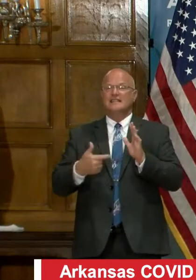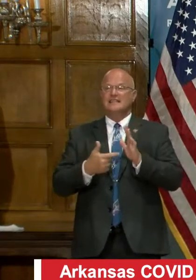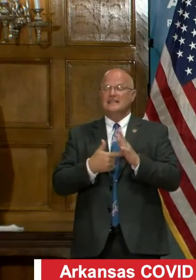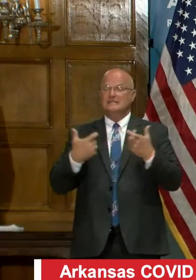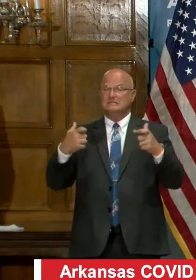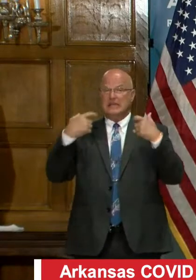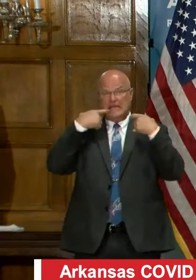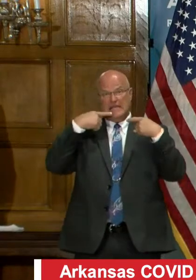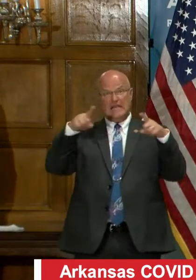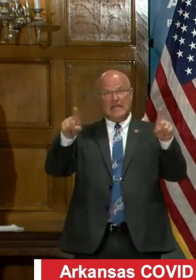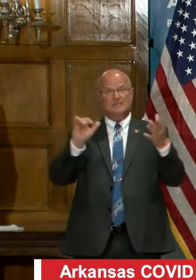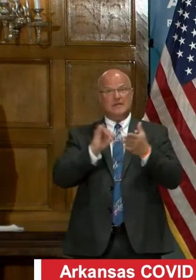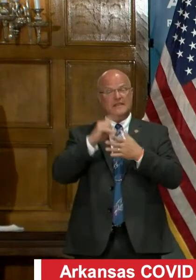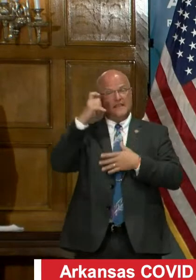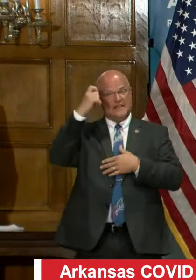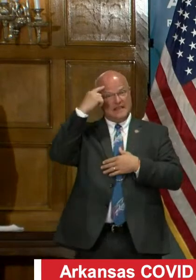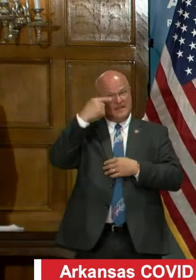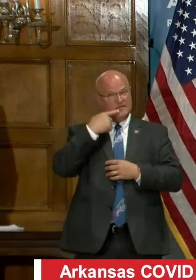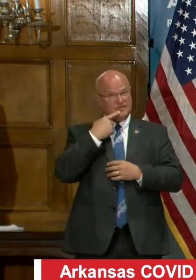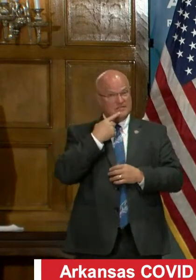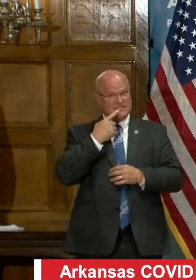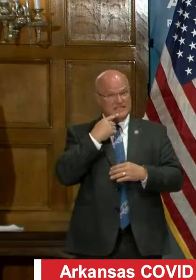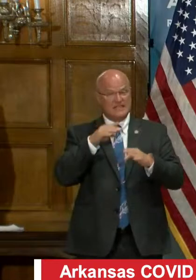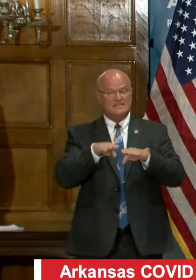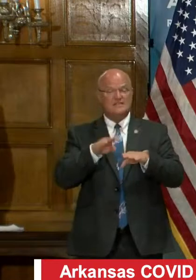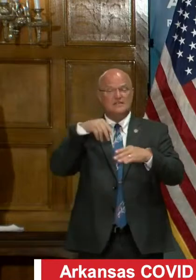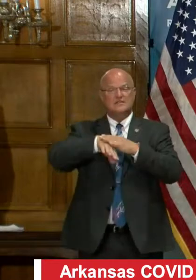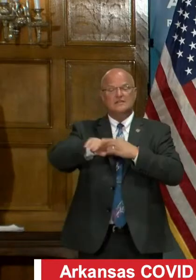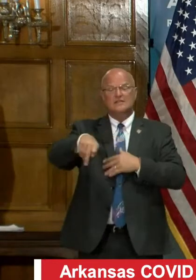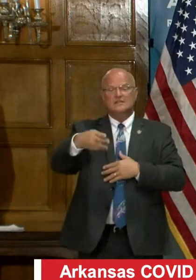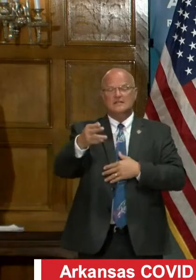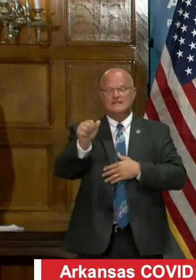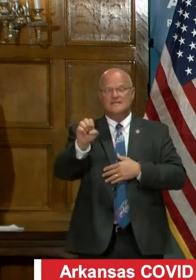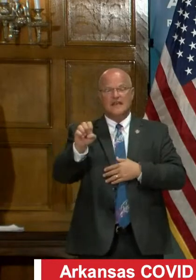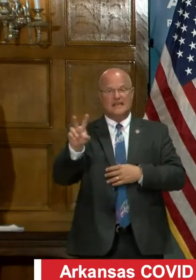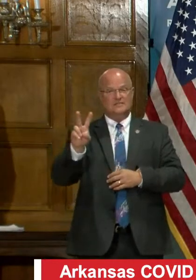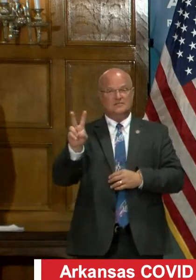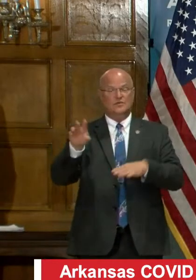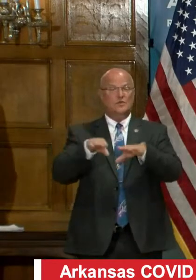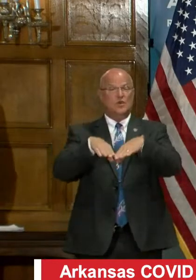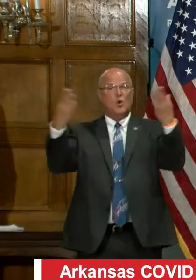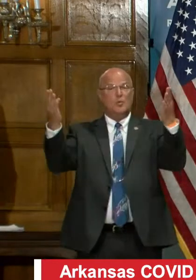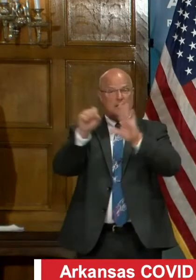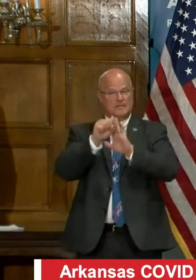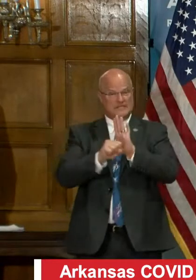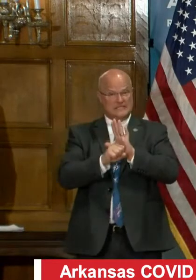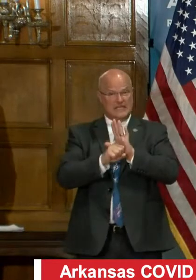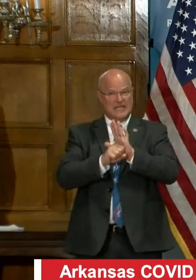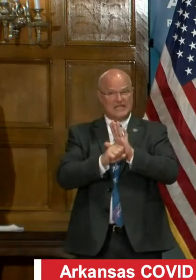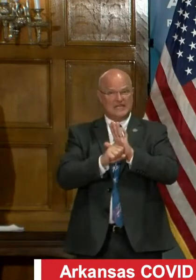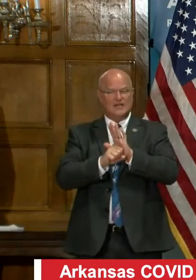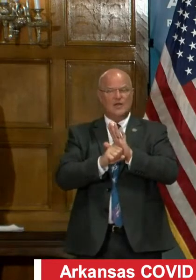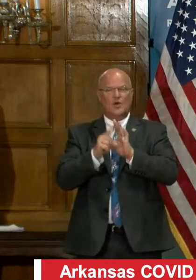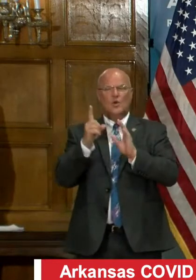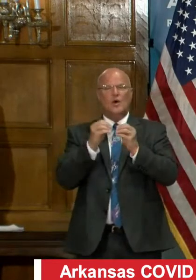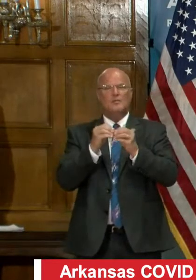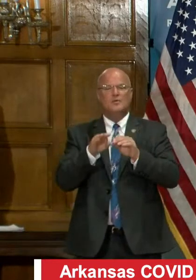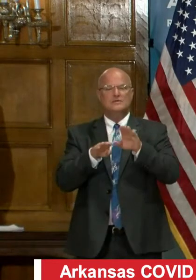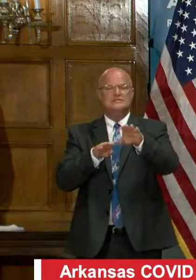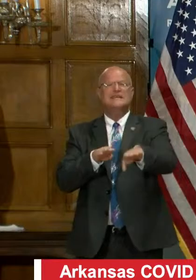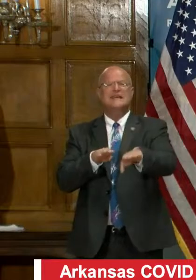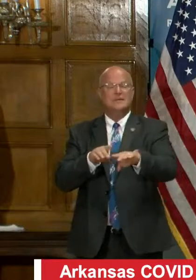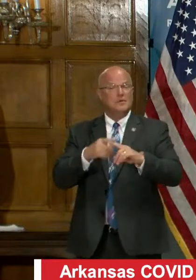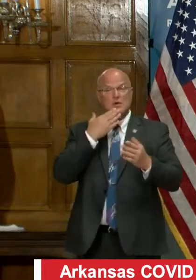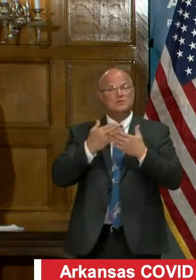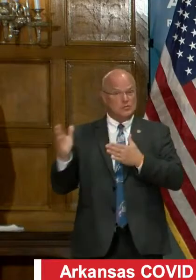a big announcement today that the governor has announced going to phase 2 and opening up the state a step more. But I think it's a